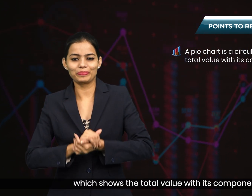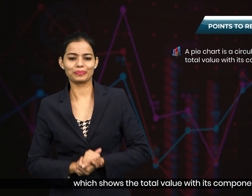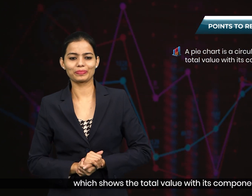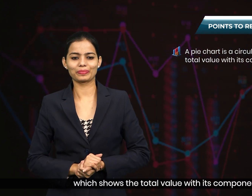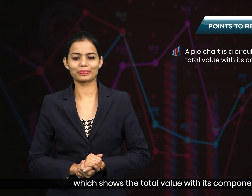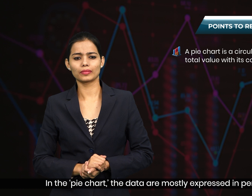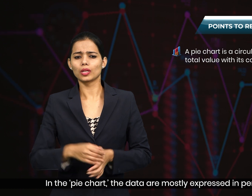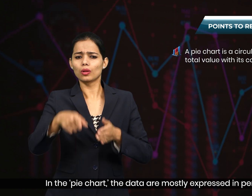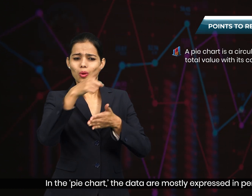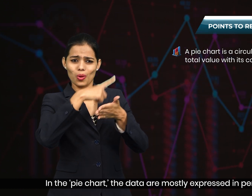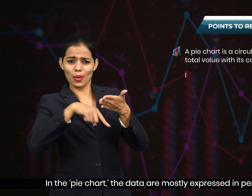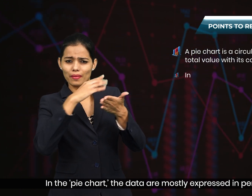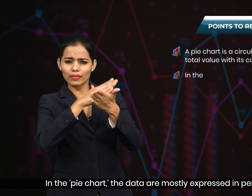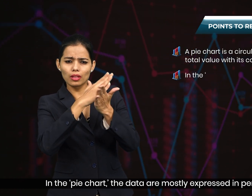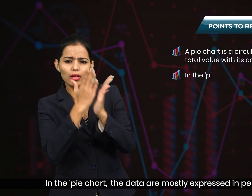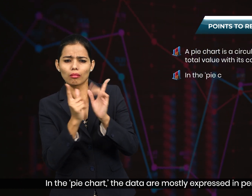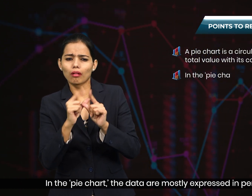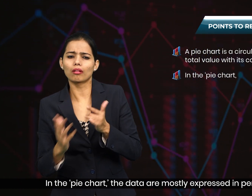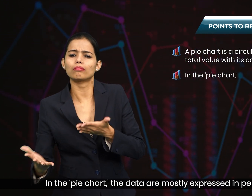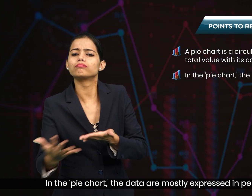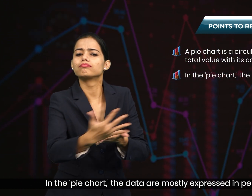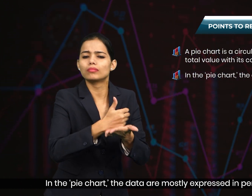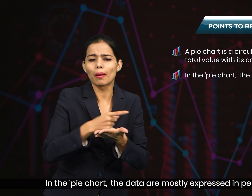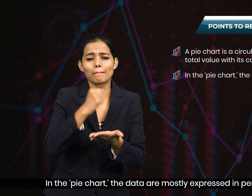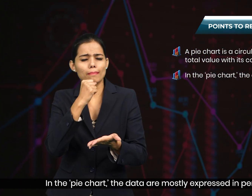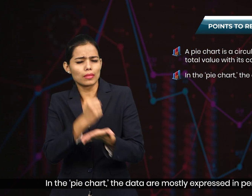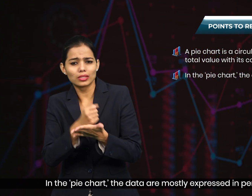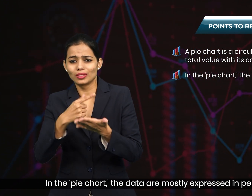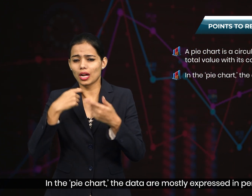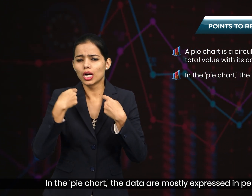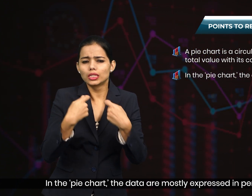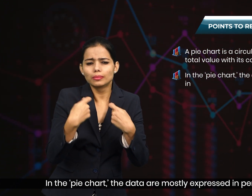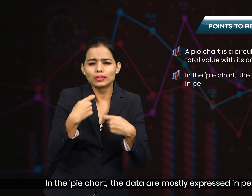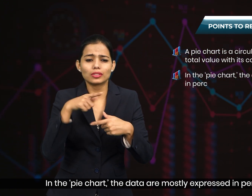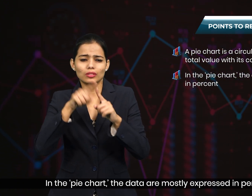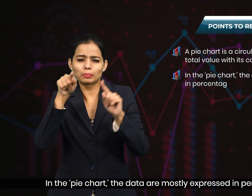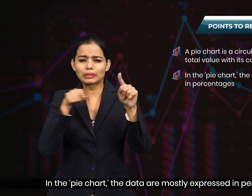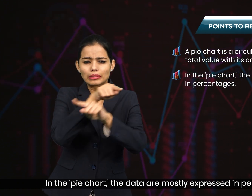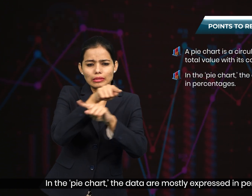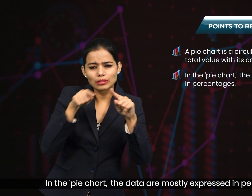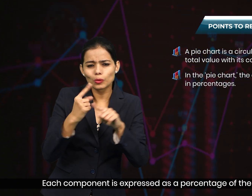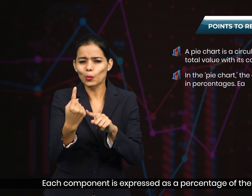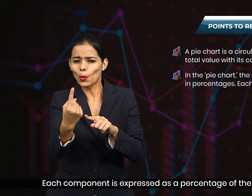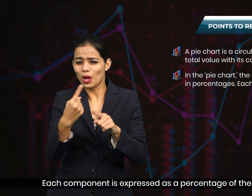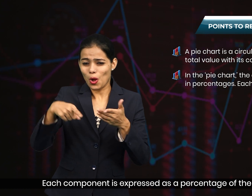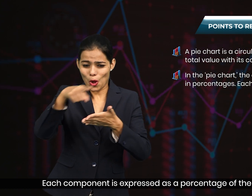components. In the pie chart, the data are mostly expressed in percentages. Each component